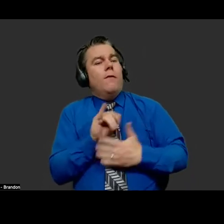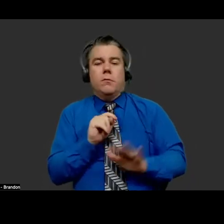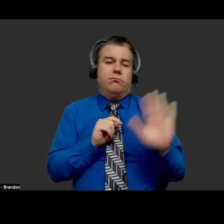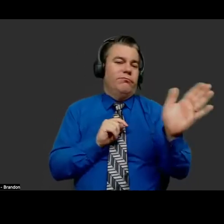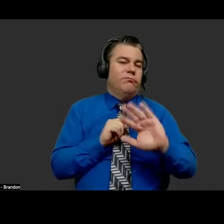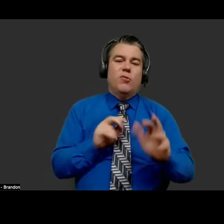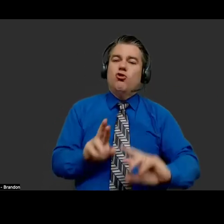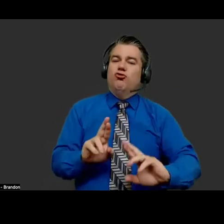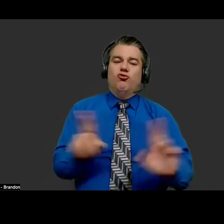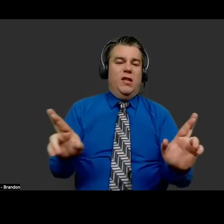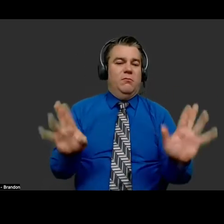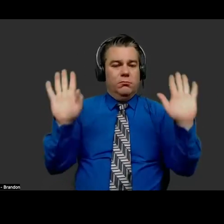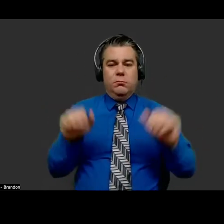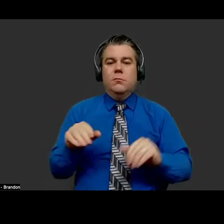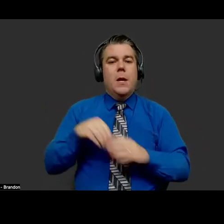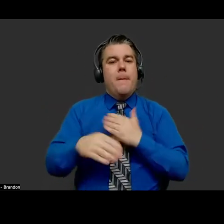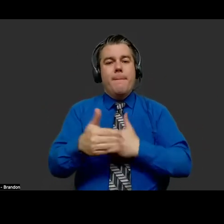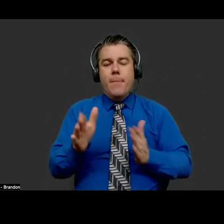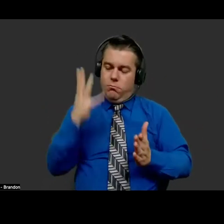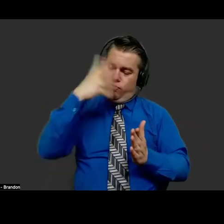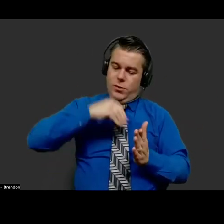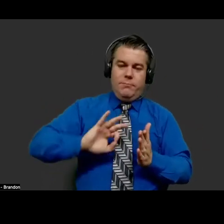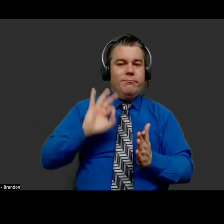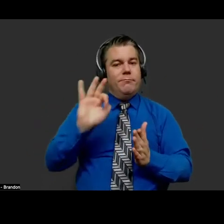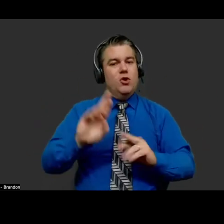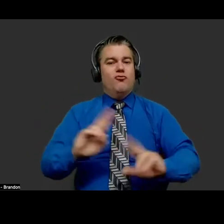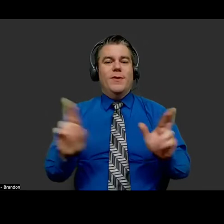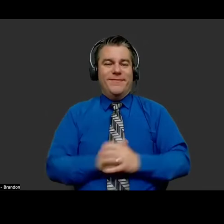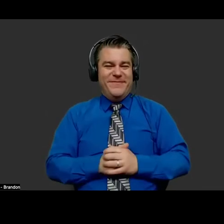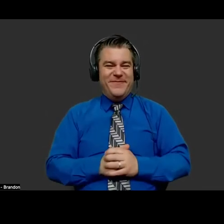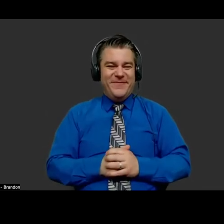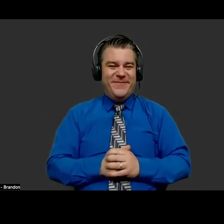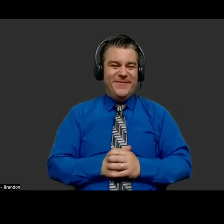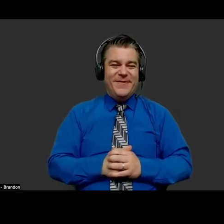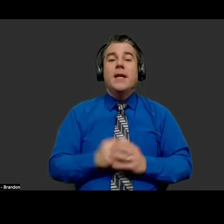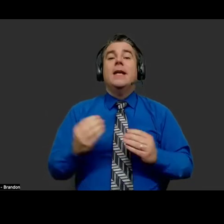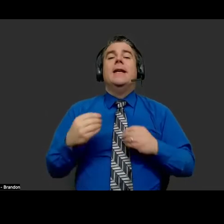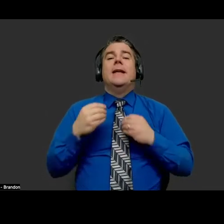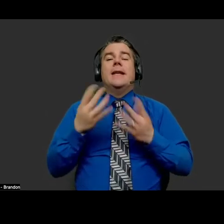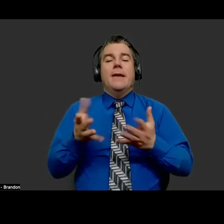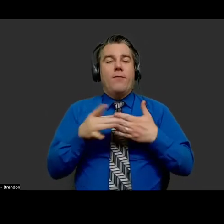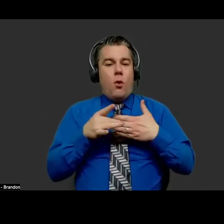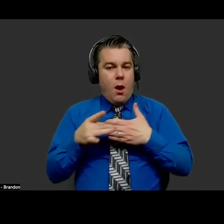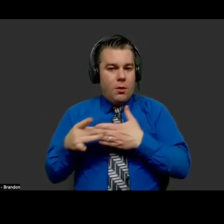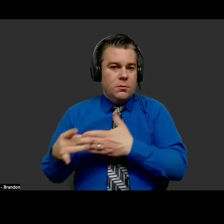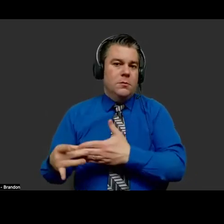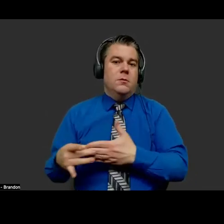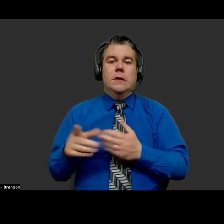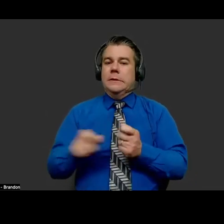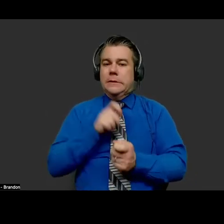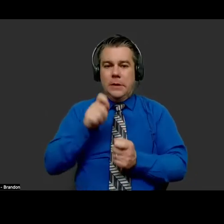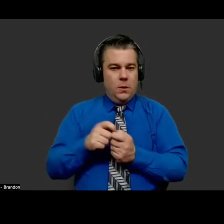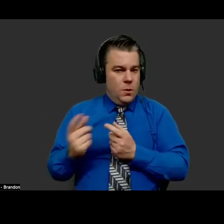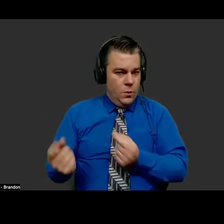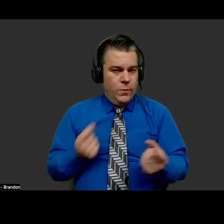go. Comes in a box, nice and pretty. It's ready for you. So it gives you guidance, exact guidance on what to do.